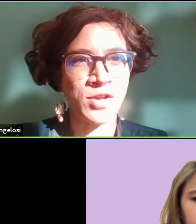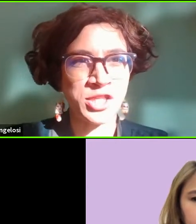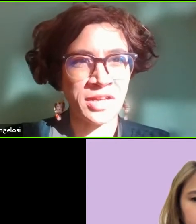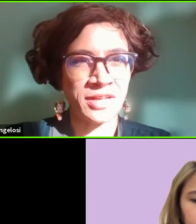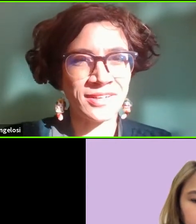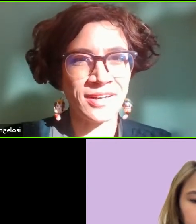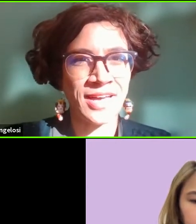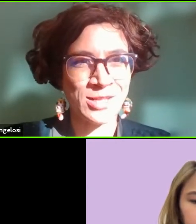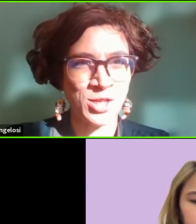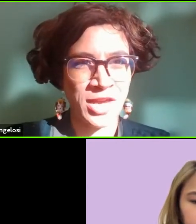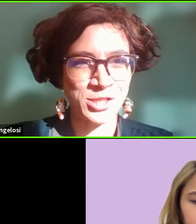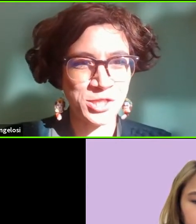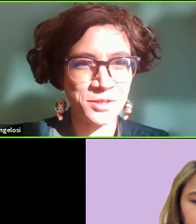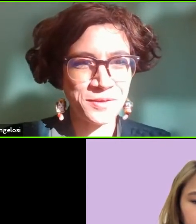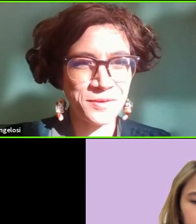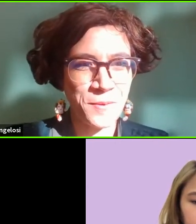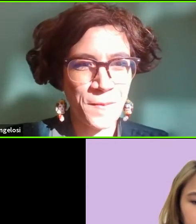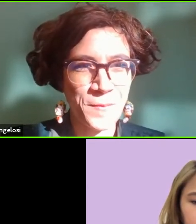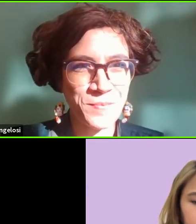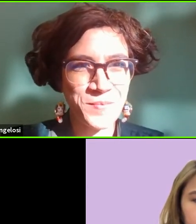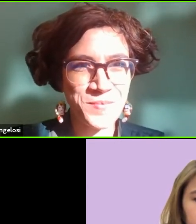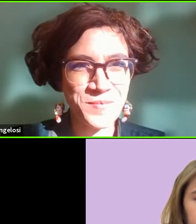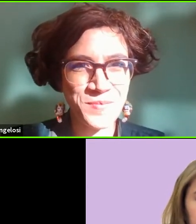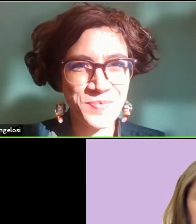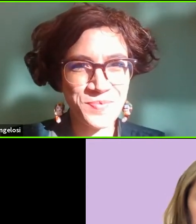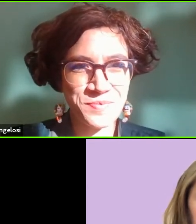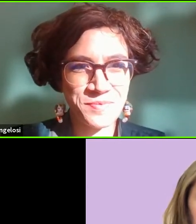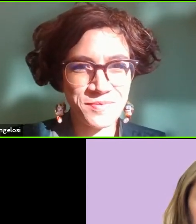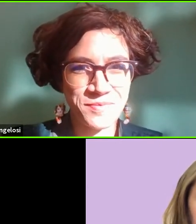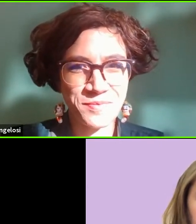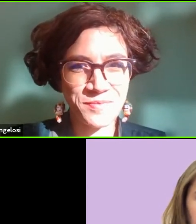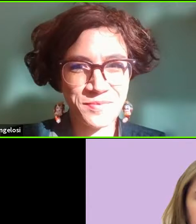this enriching exchange.